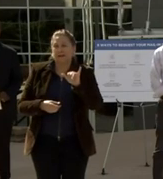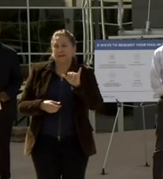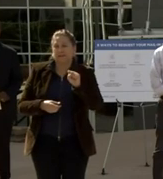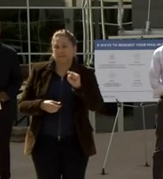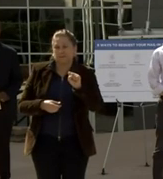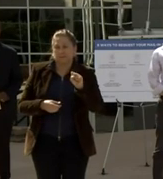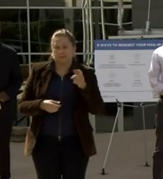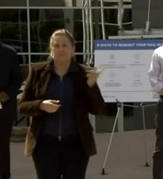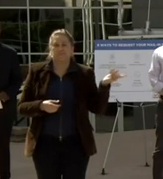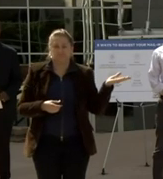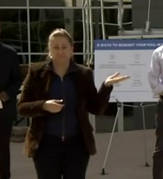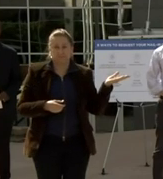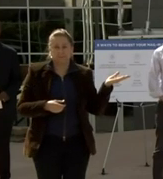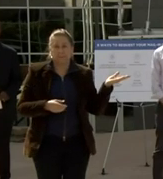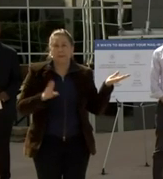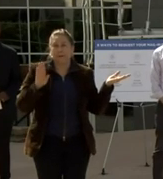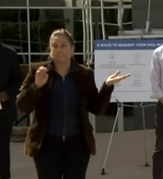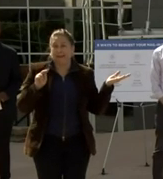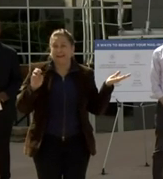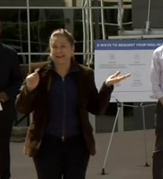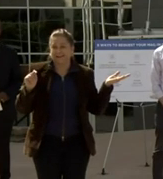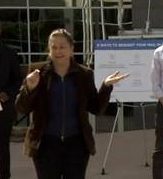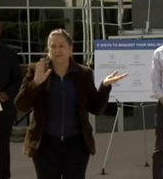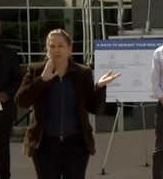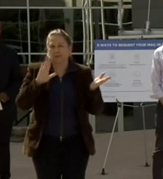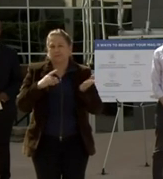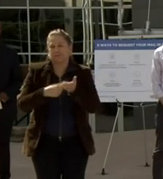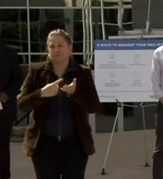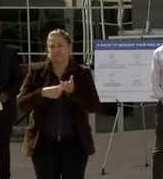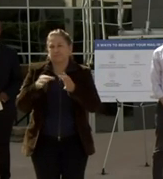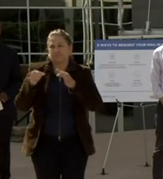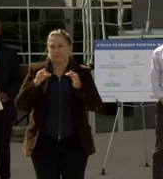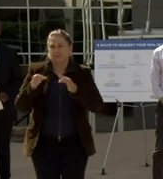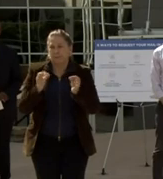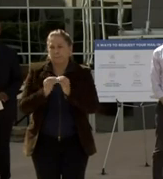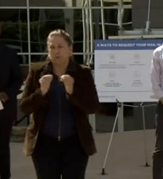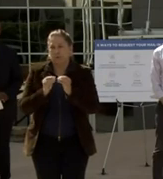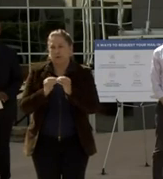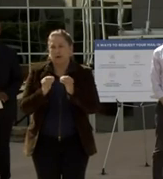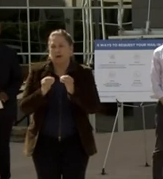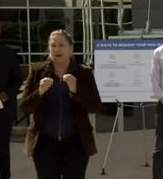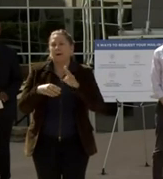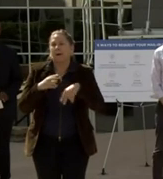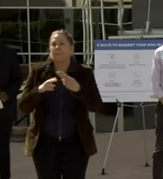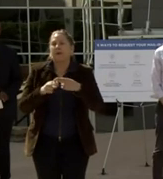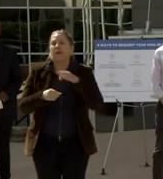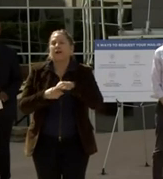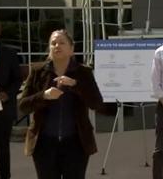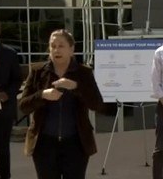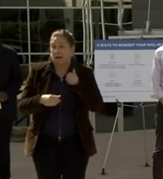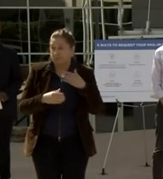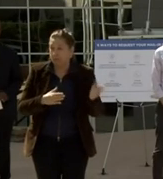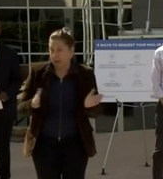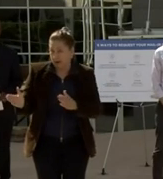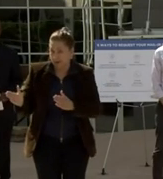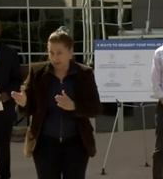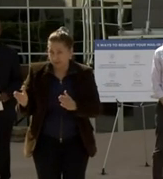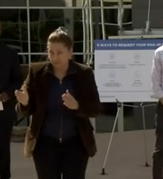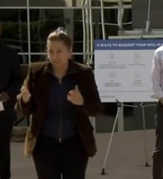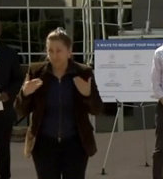Bennett will talk more about that. The Board of Elections has a plan. They are moving forward. They